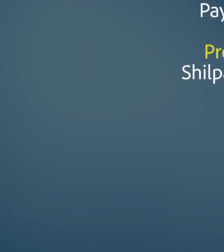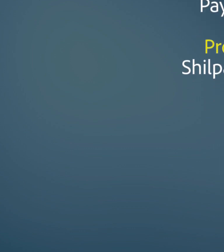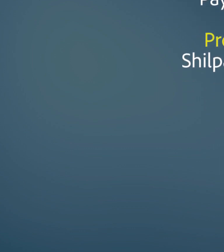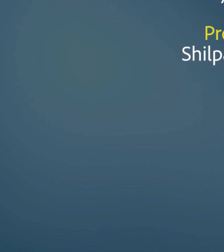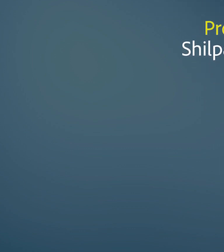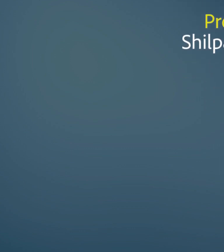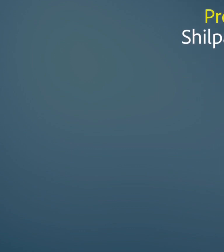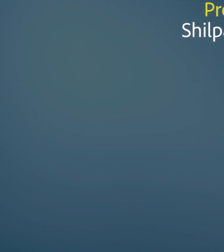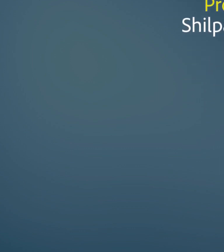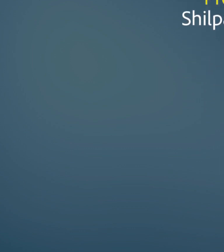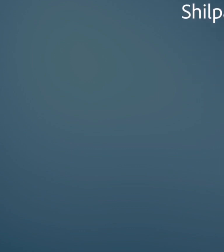Hunter 1.